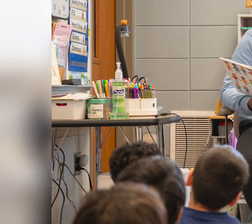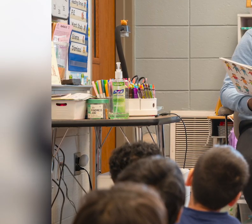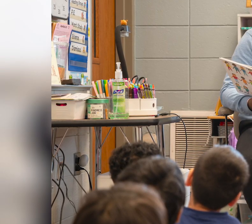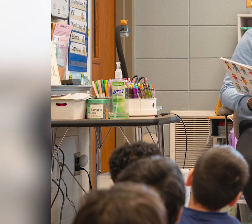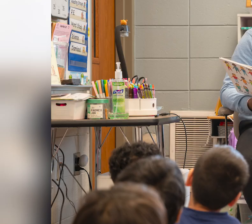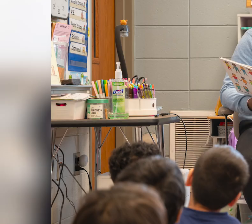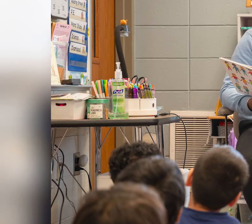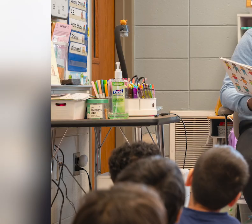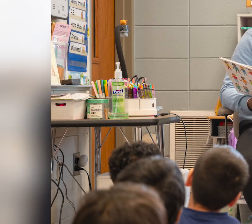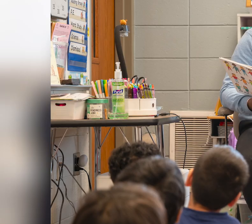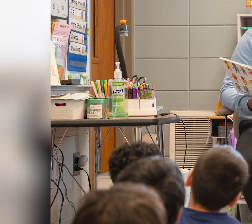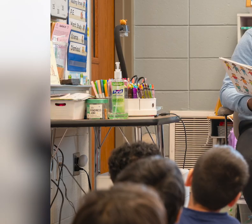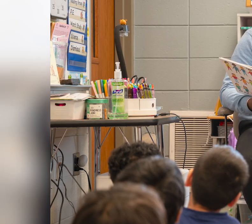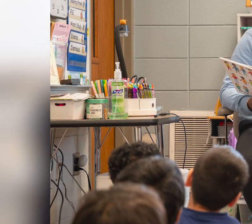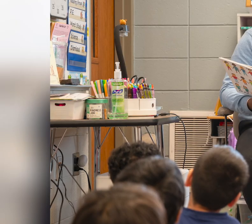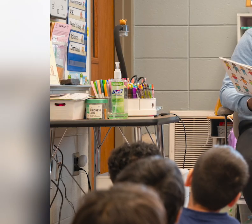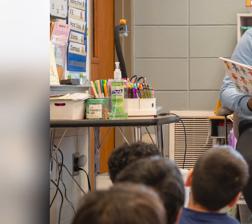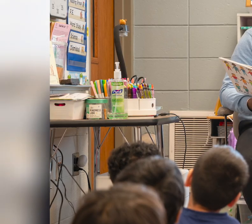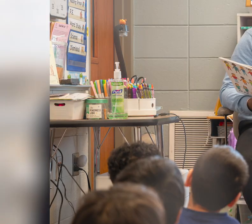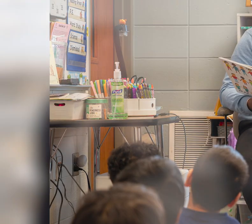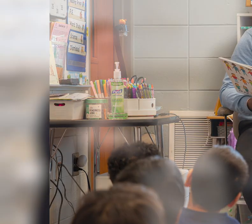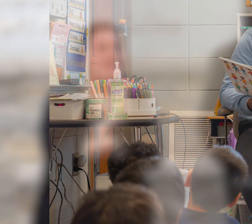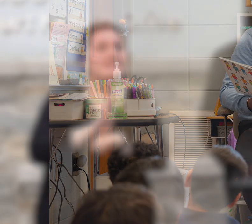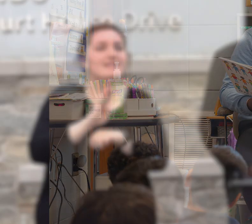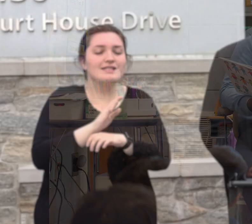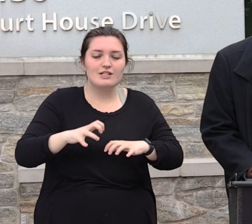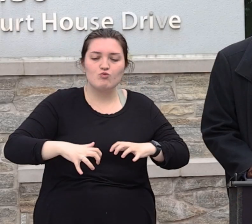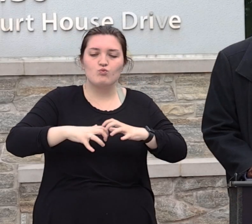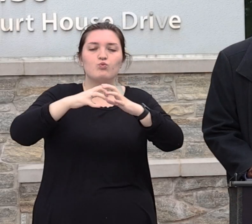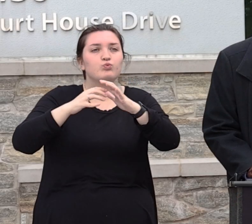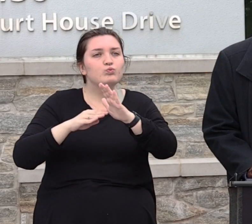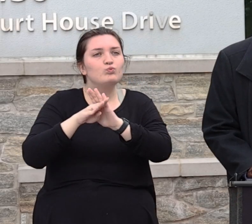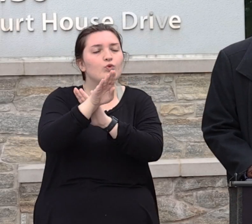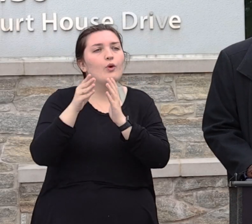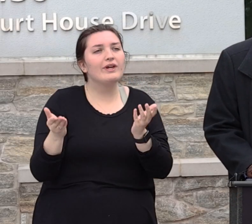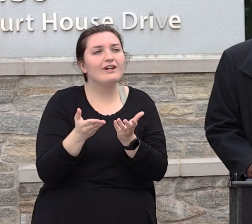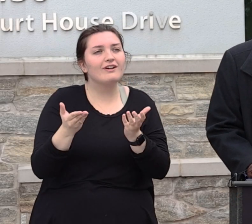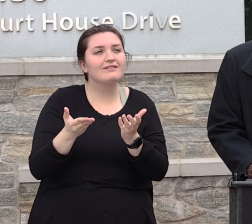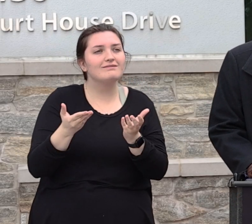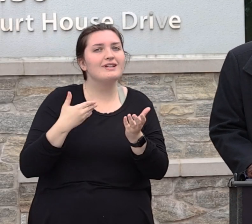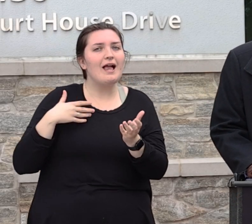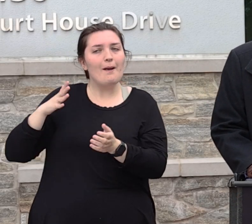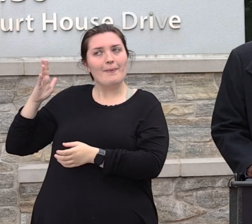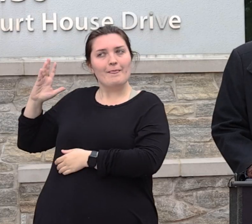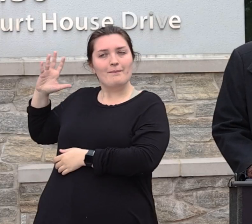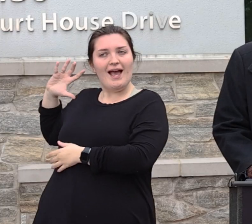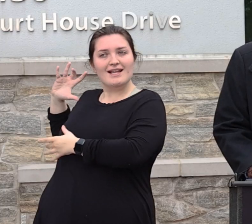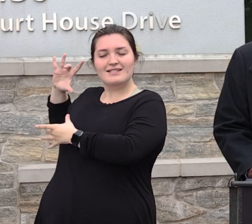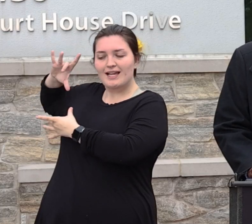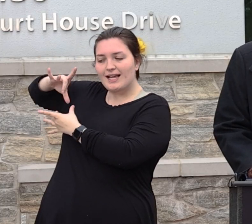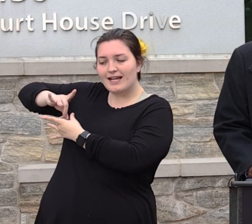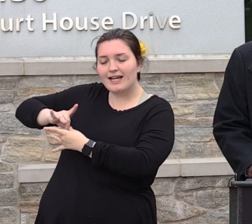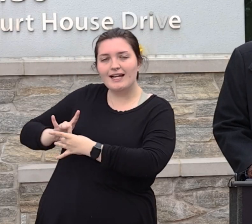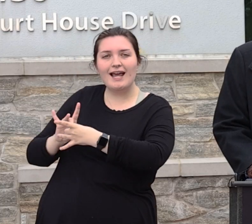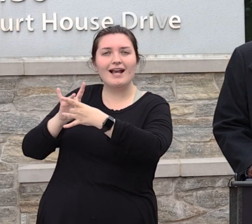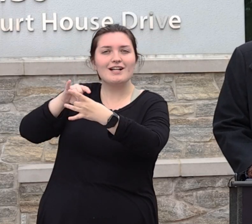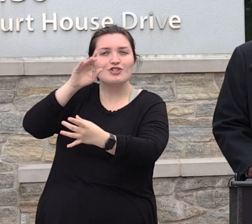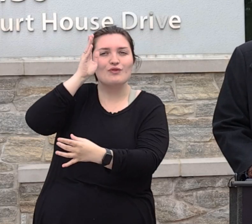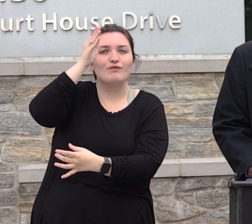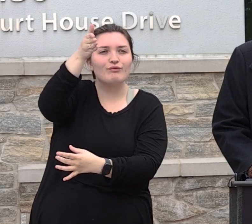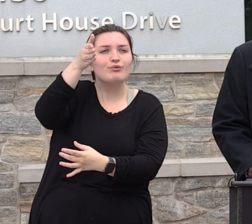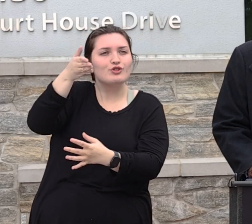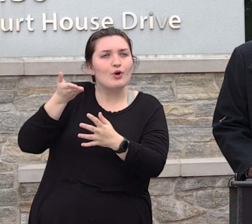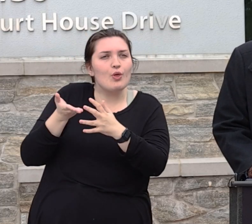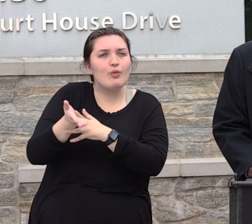It is the thread that connects our past to our future. Our FY27 operating budget is